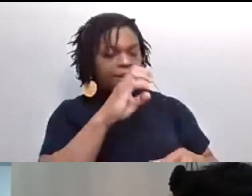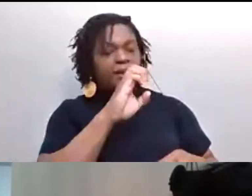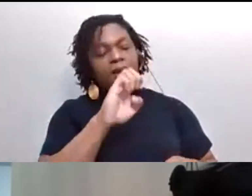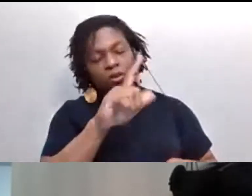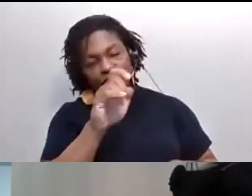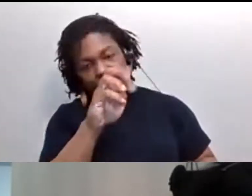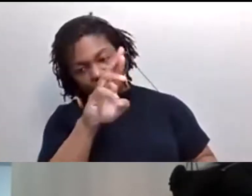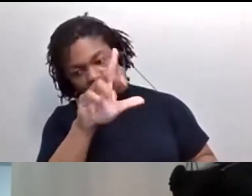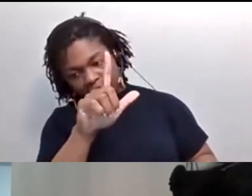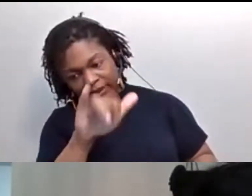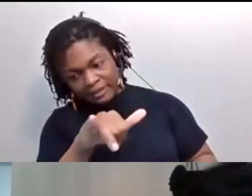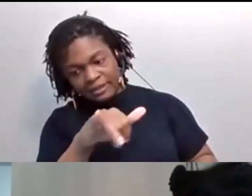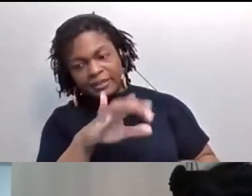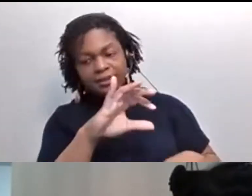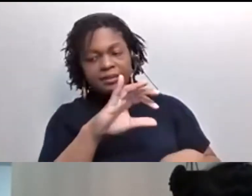I think that's.